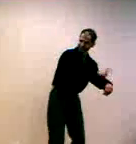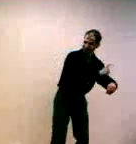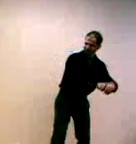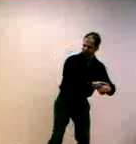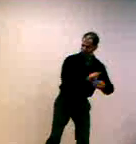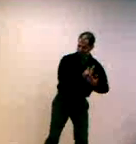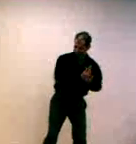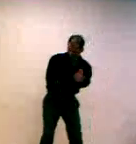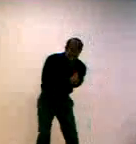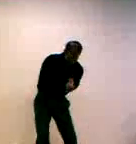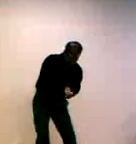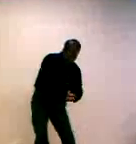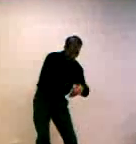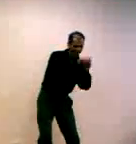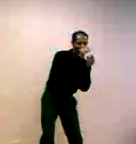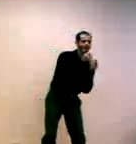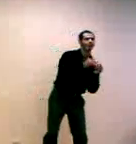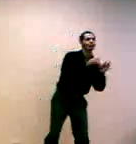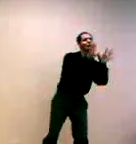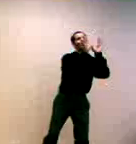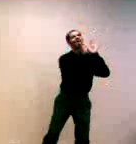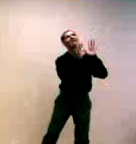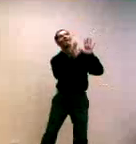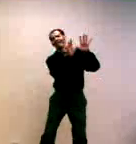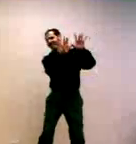Come, now is the time to give your heart.